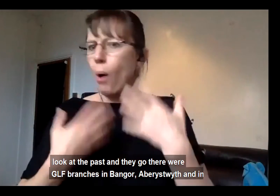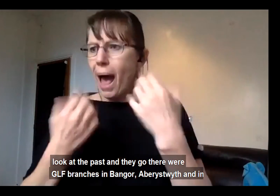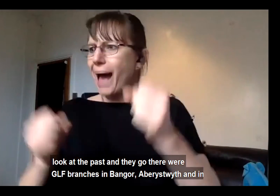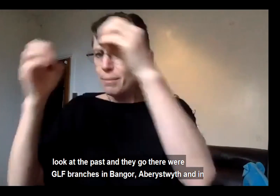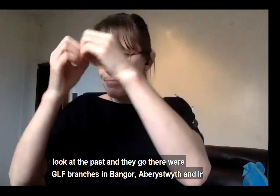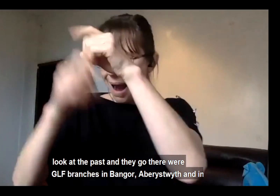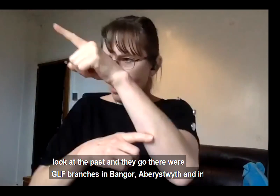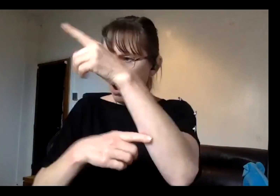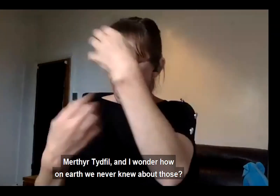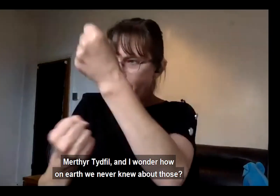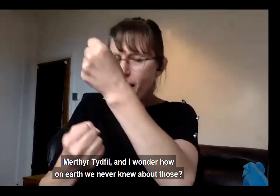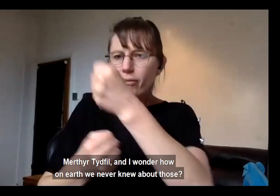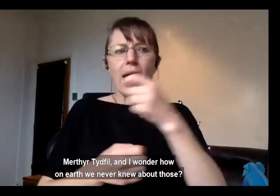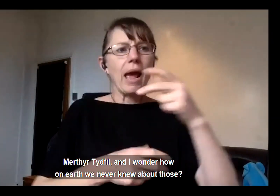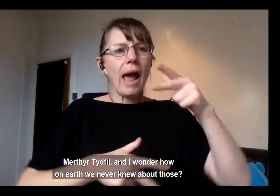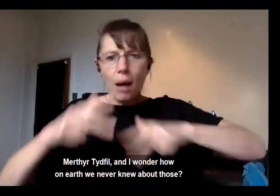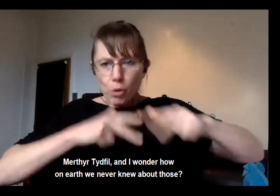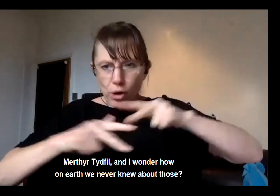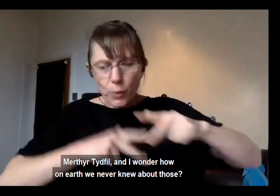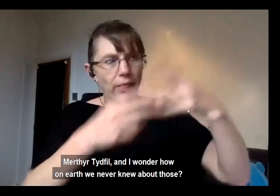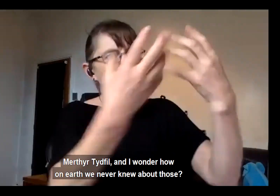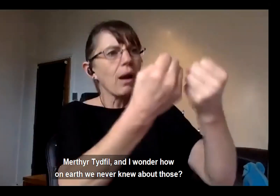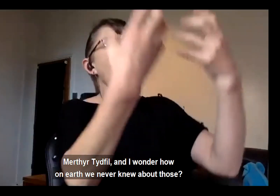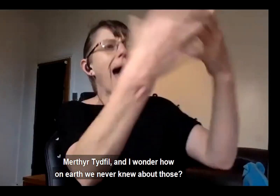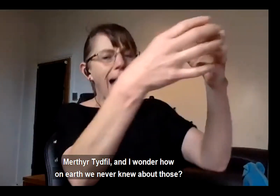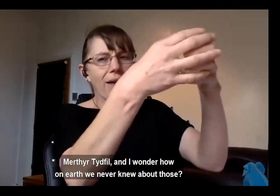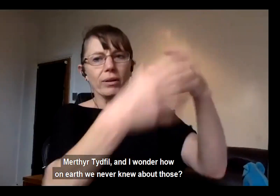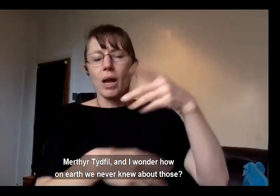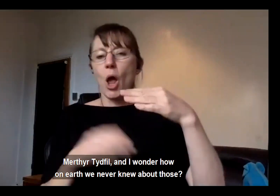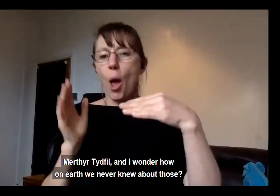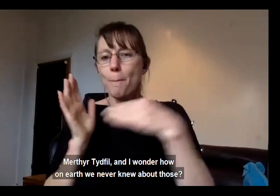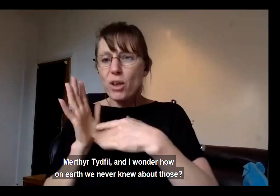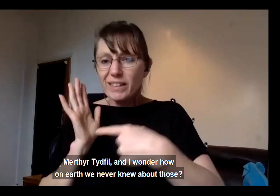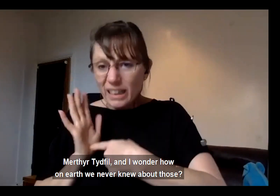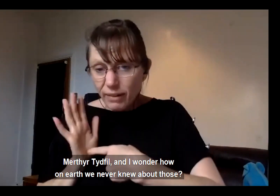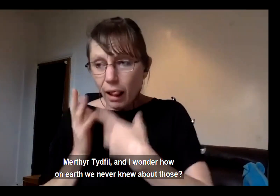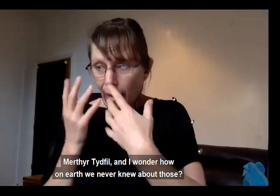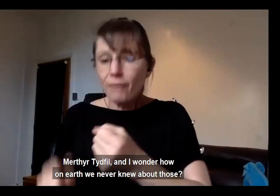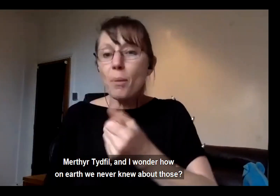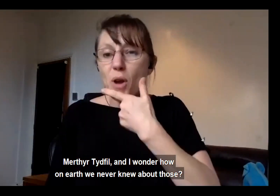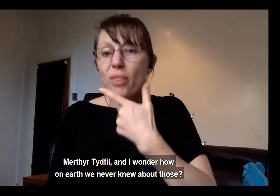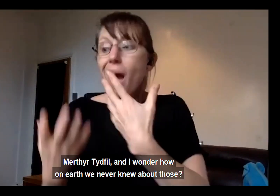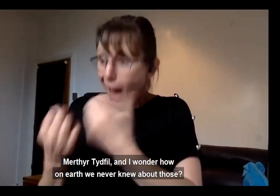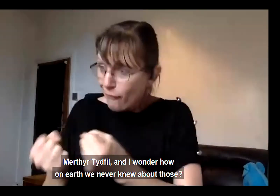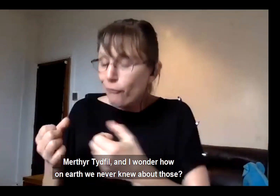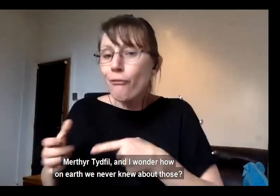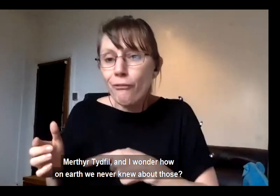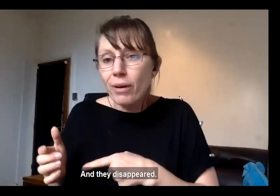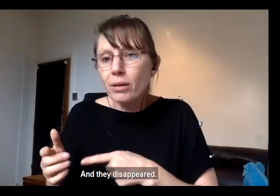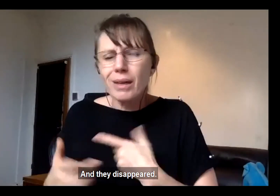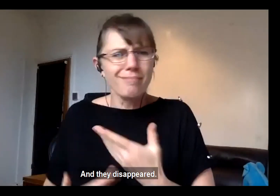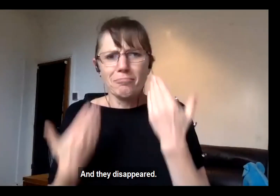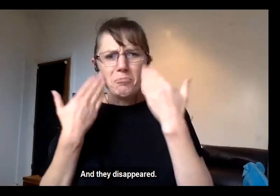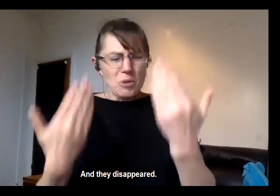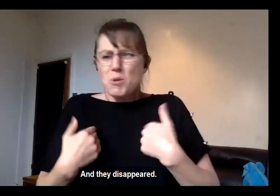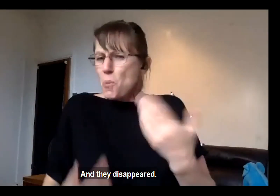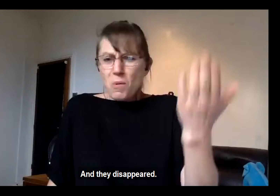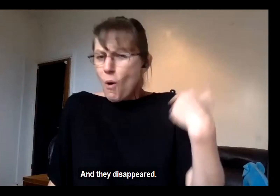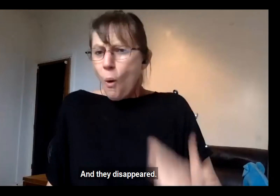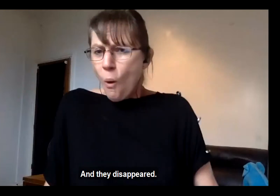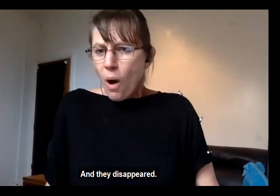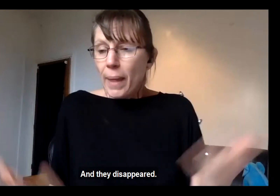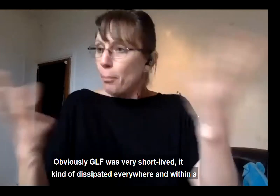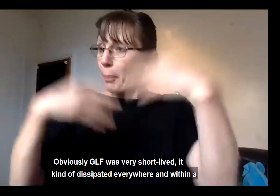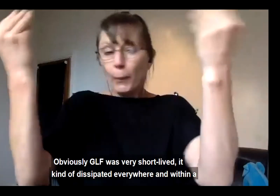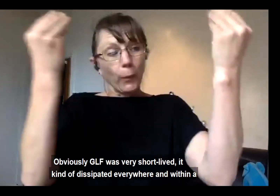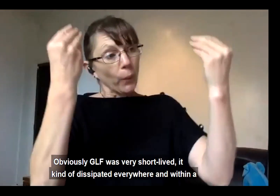and in Aberystwyth and in Merthyr Tydfil, and I wonder how on earth we never knew about those and they